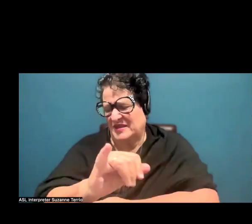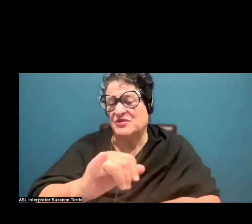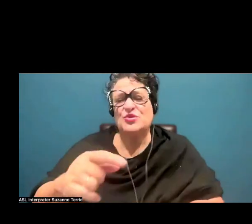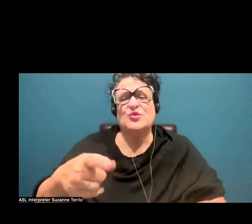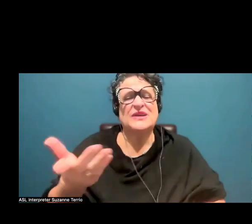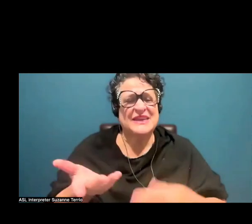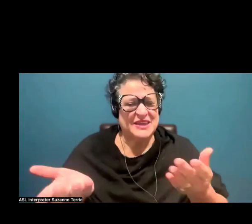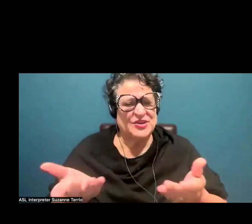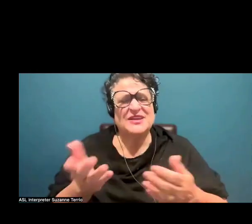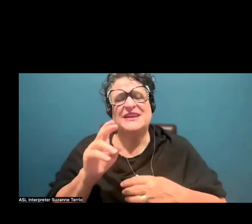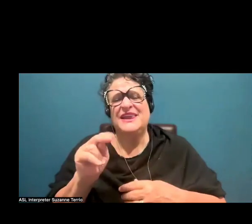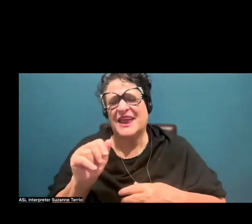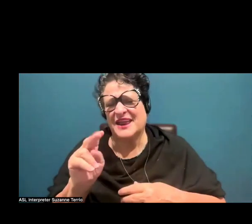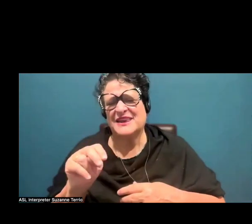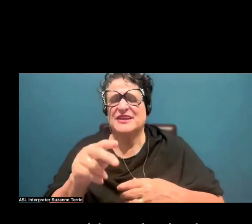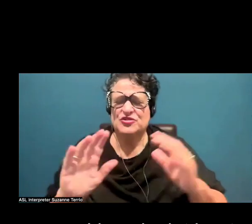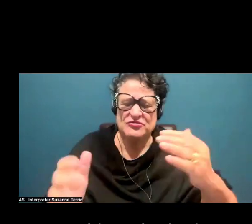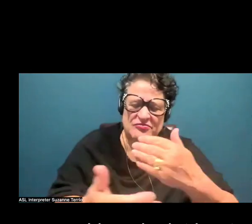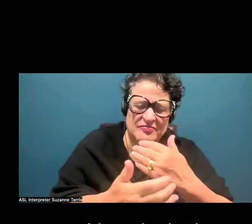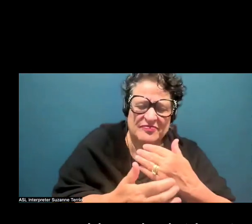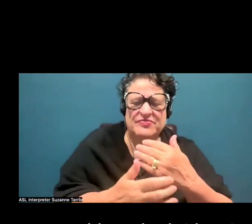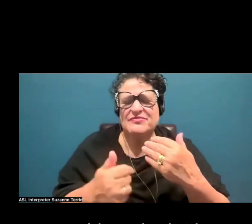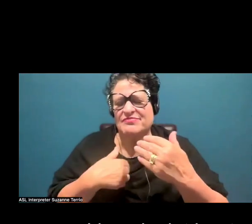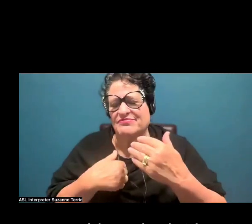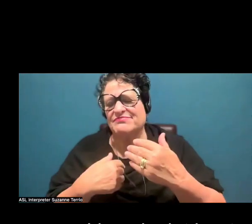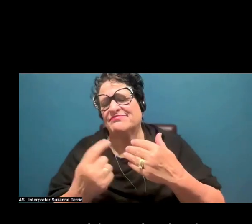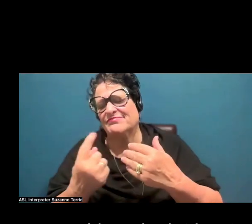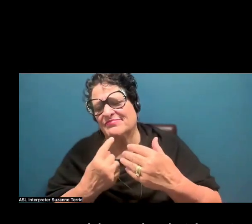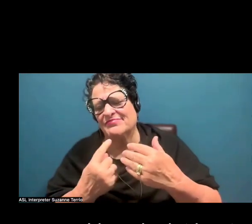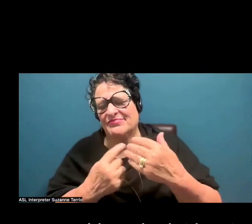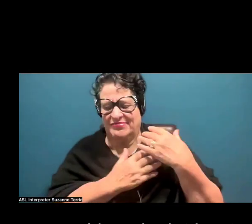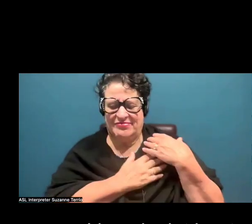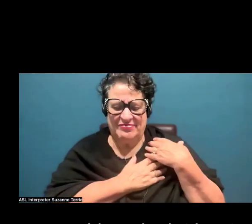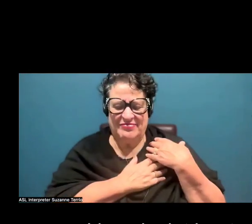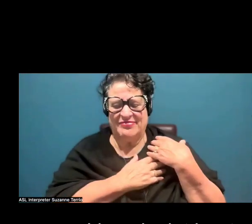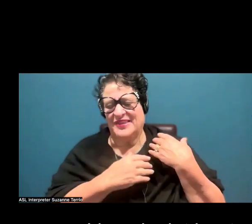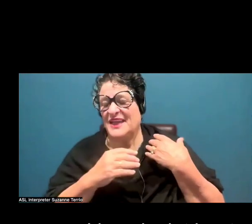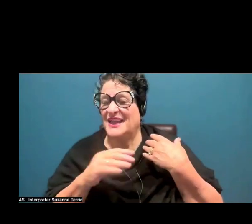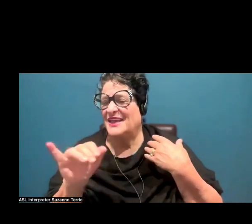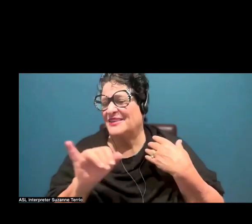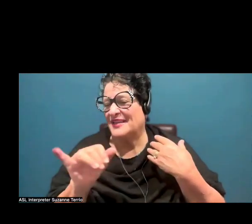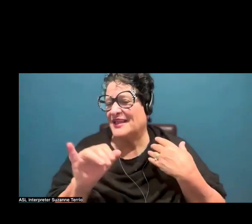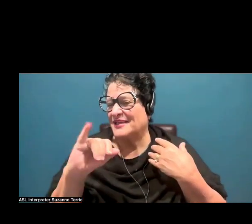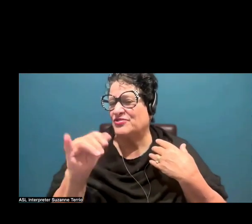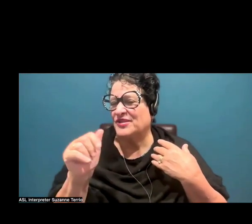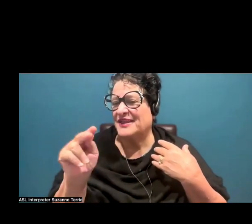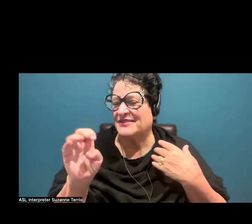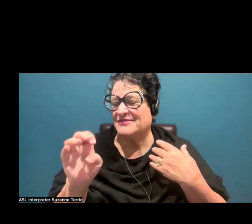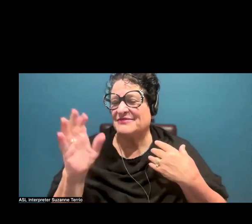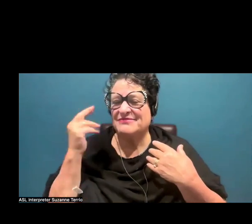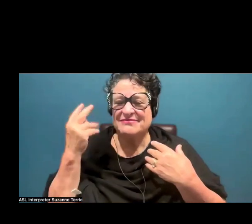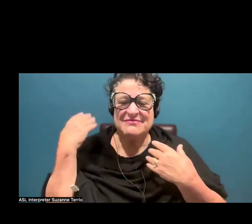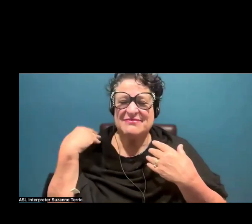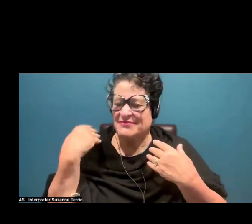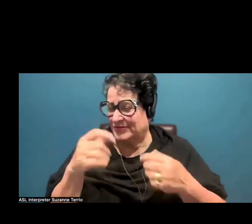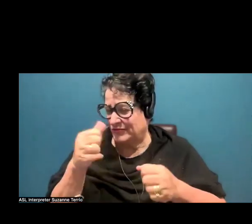here. She wraps me up in a hug. I lean in, let her tuck my head against her neck the way she might if I were Jane. Is she remembering the